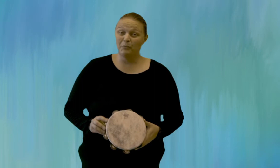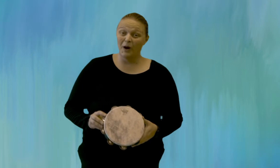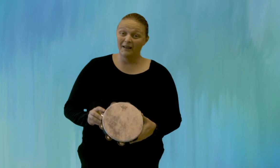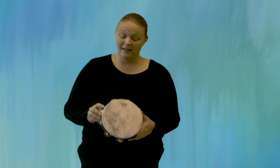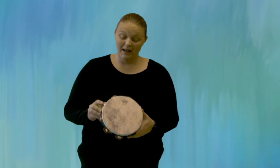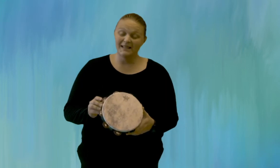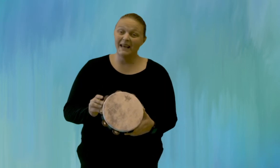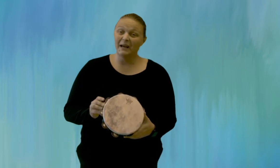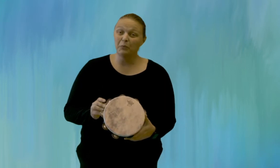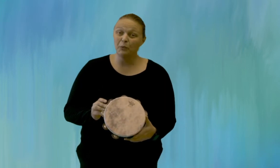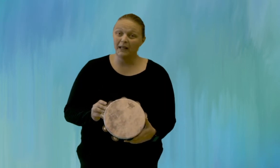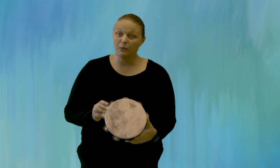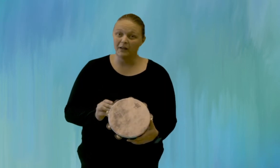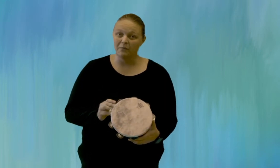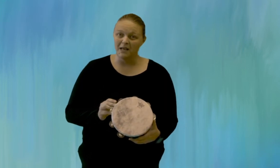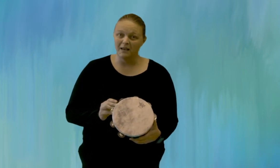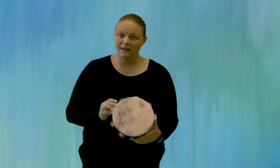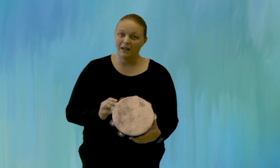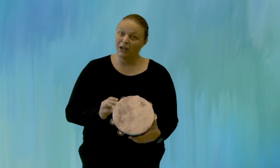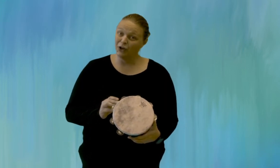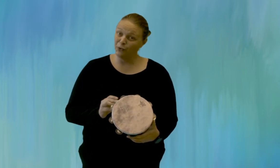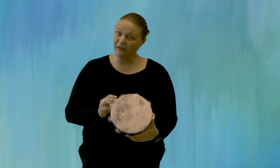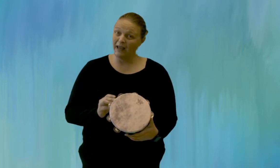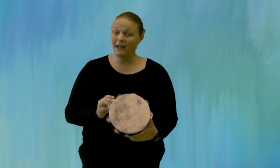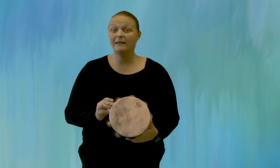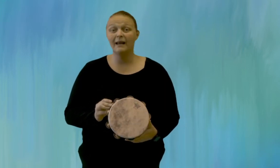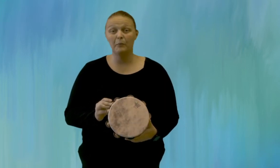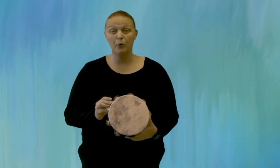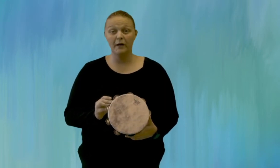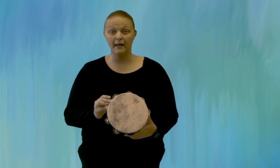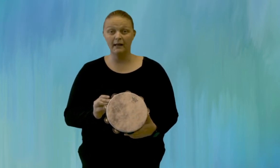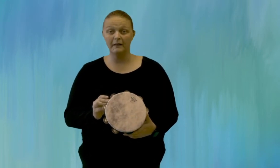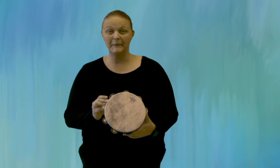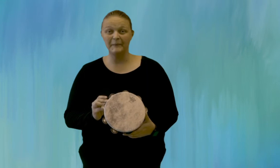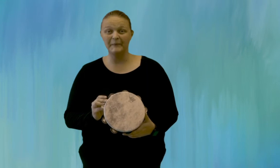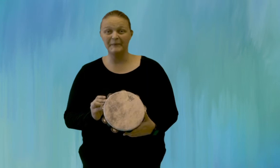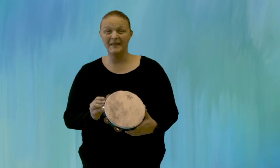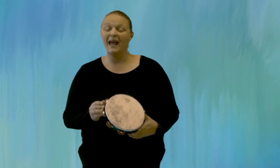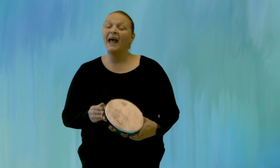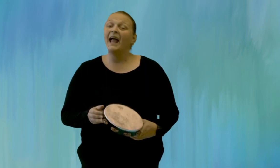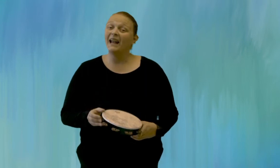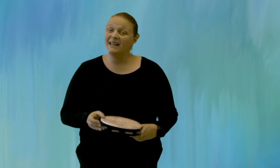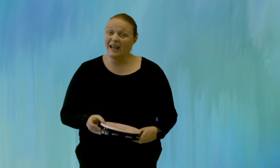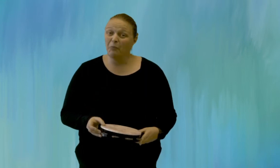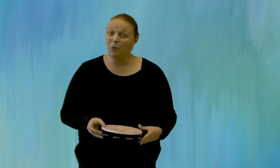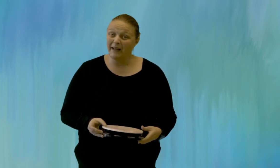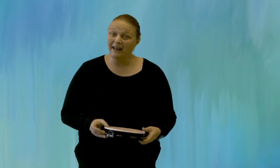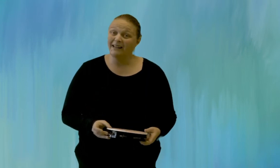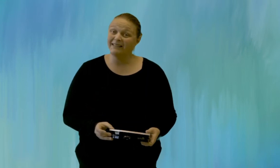I brought a tambourine with me. Can you say tambourine? And a tambourine